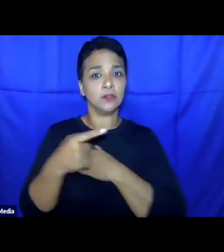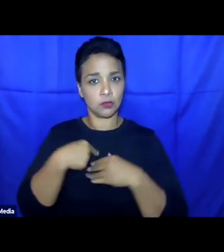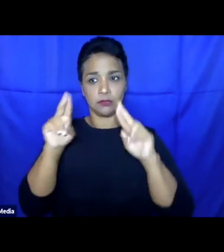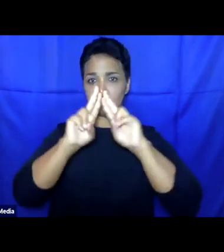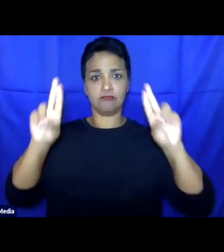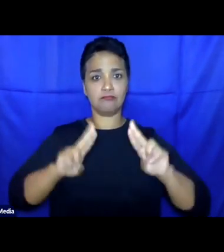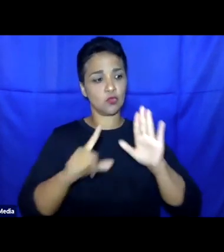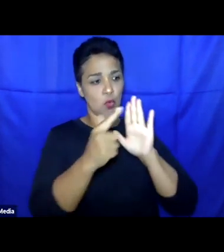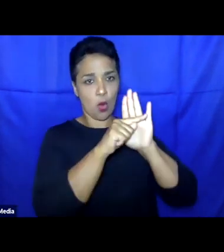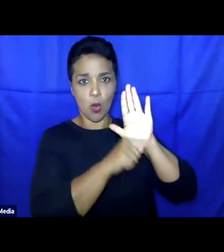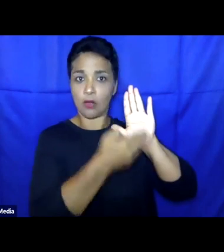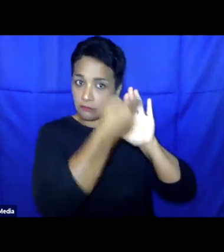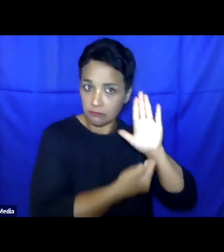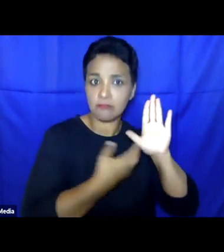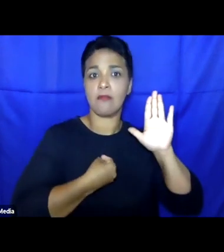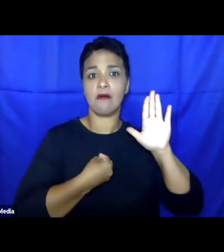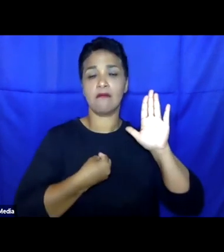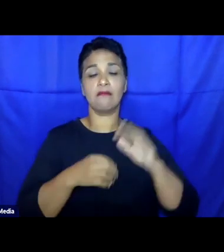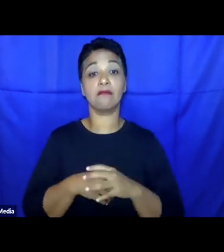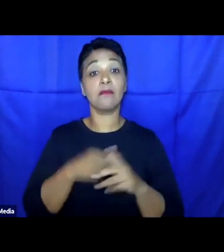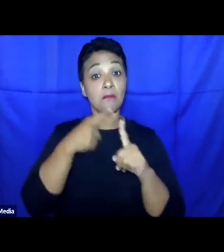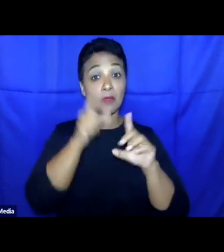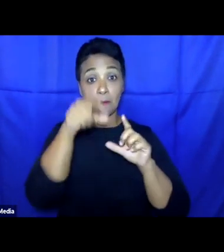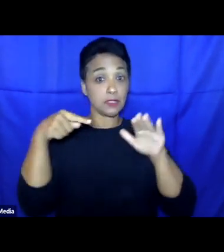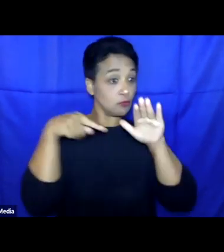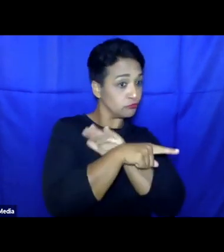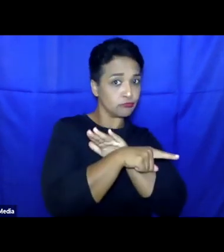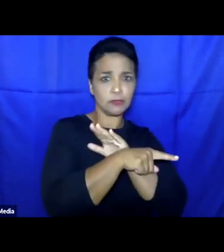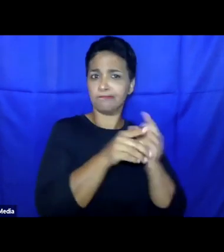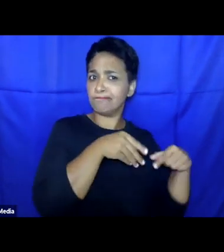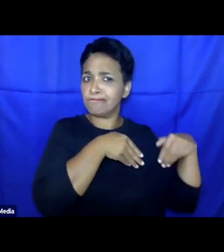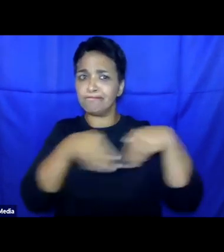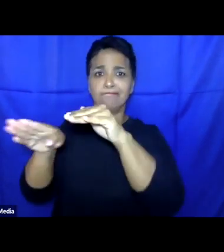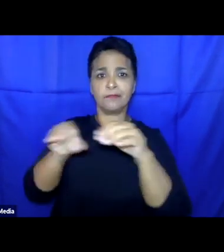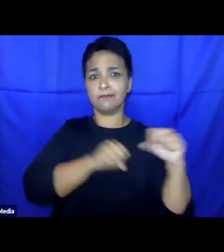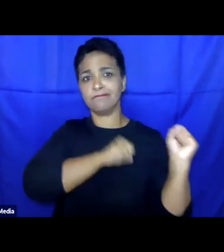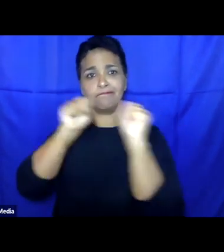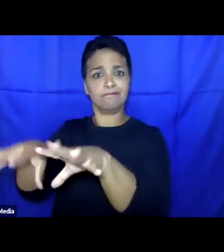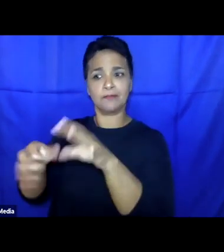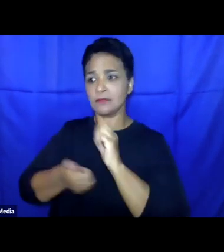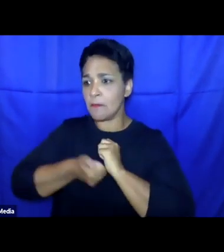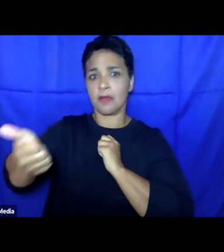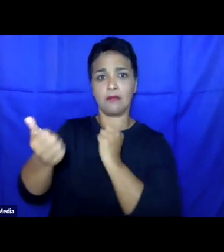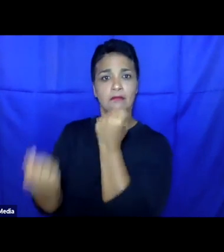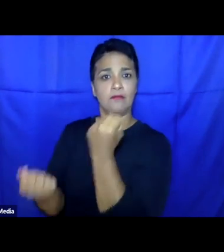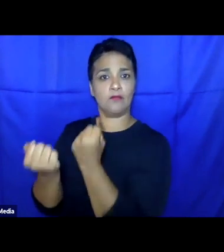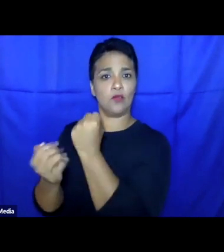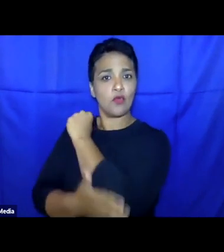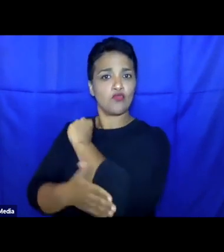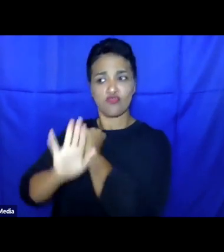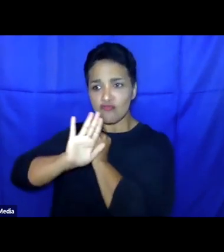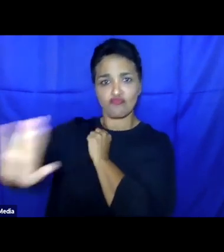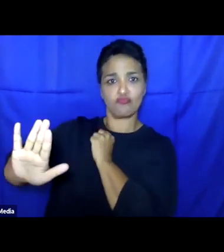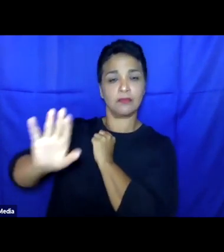law, as would be the forcible return of a refugee in violation of the principle of non-refoulement. The duty